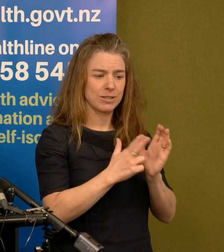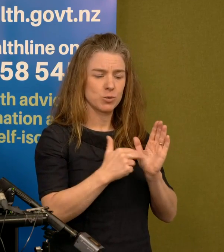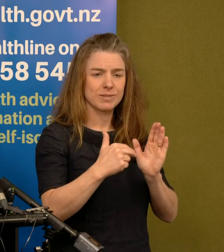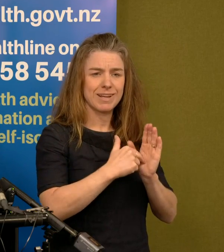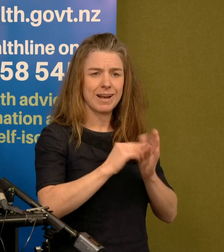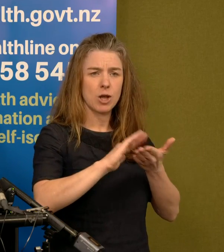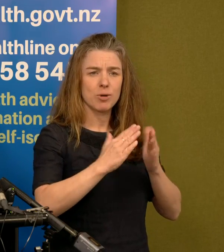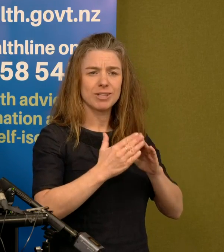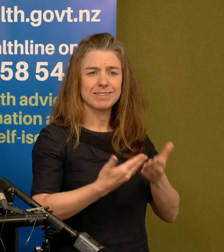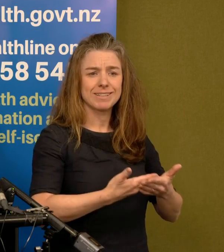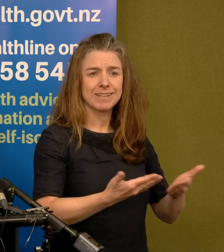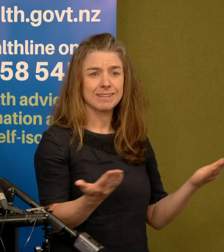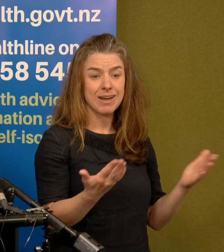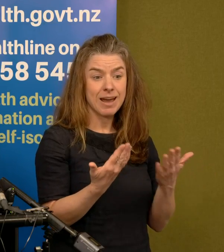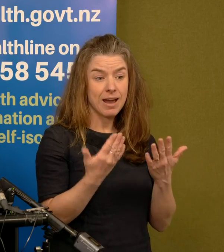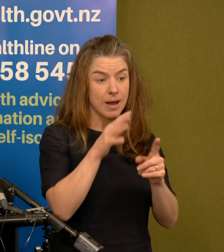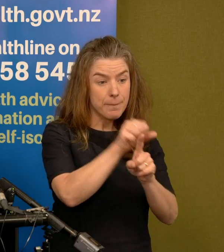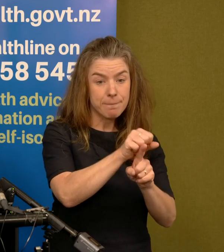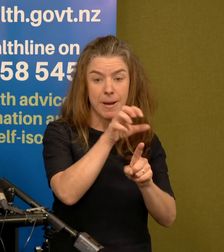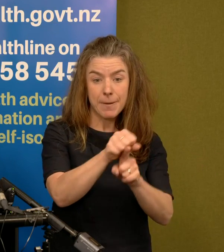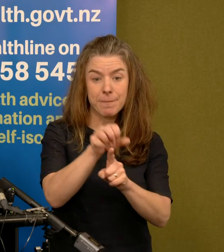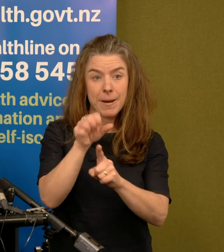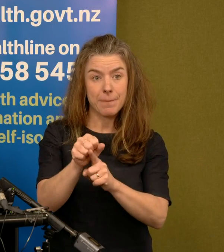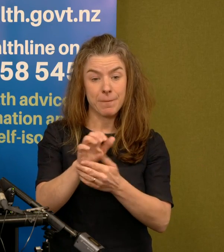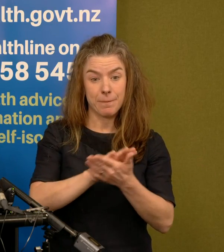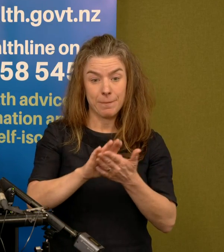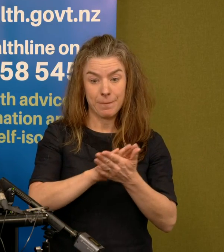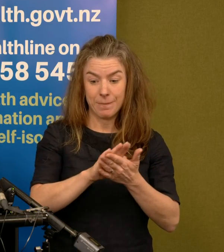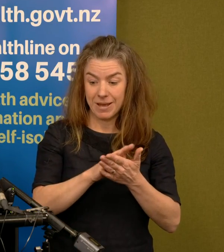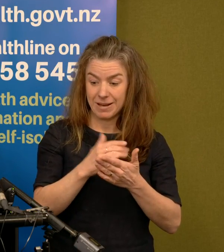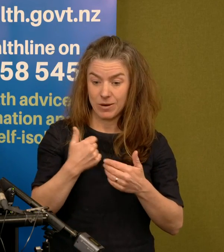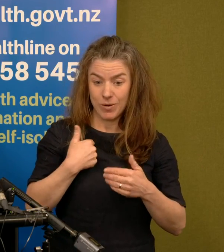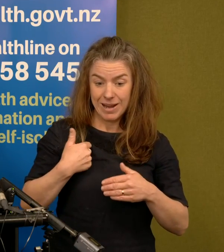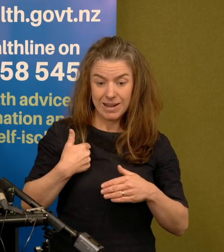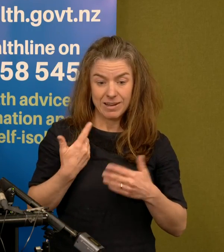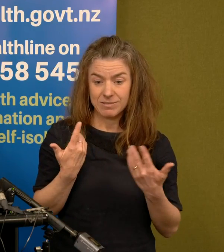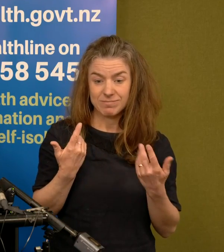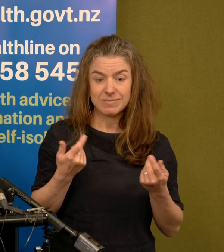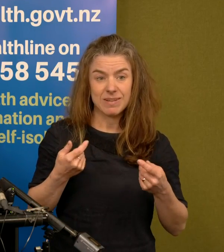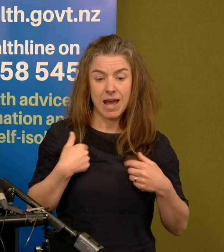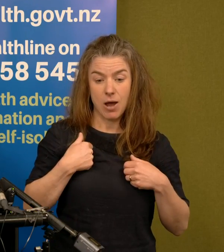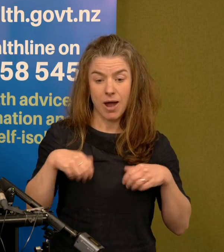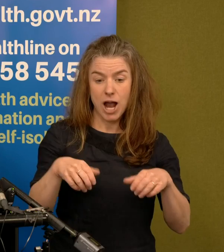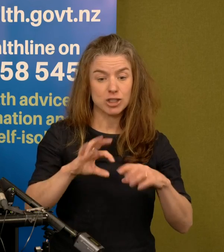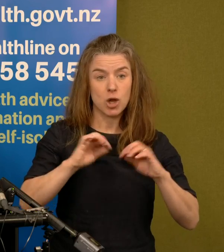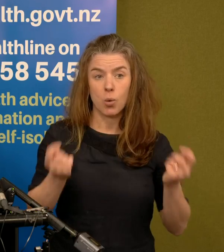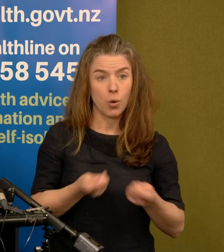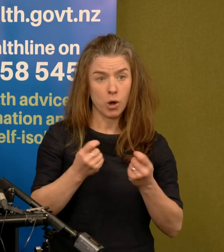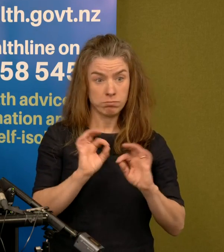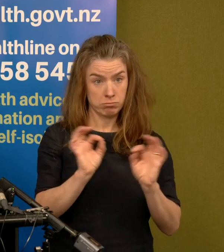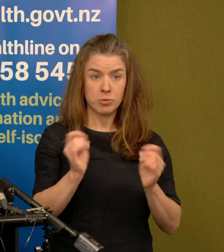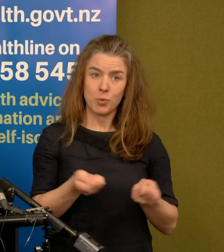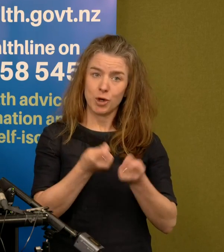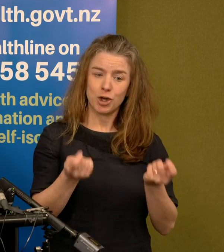community. The fact that we are now finding cases does not mean that our efforts to date have not been effective. They have been,